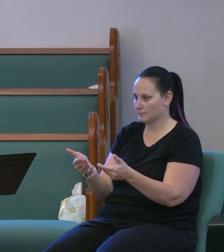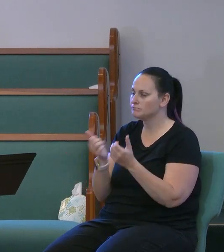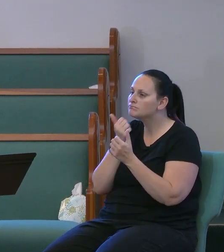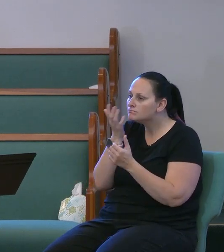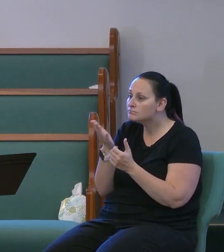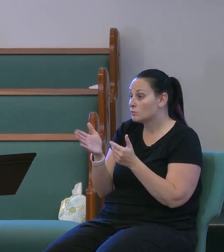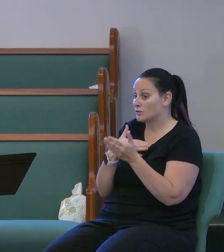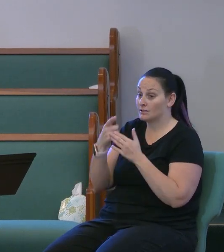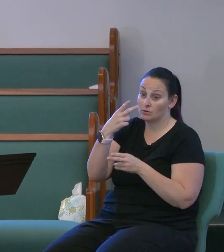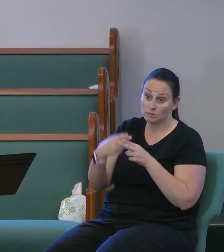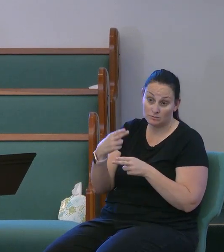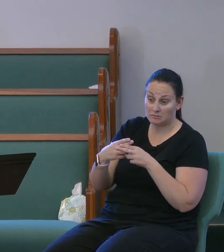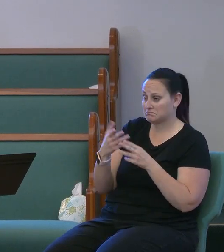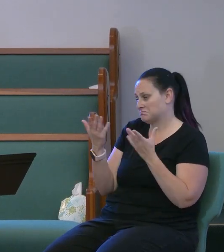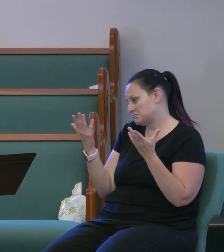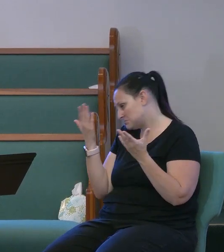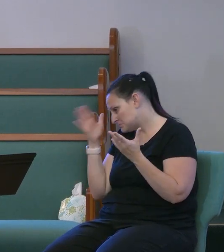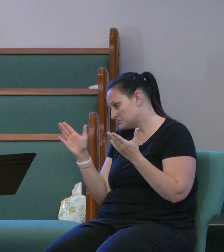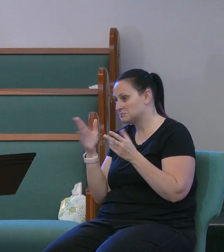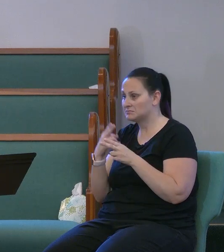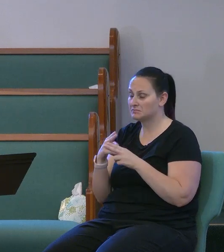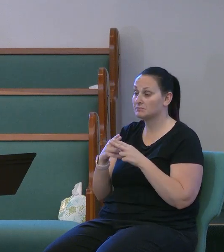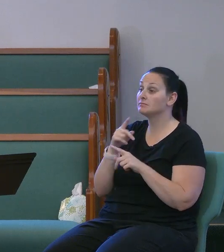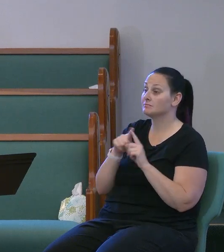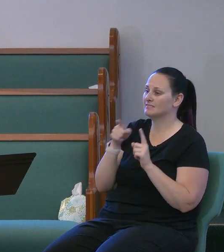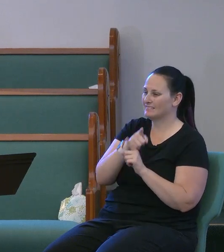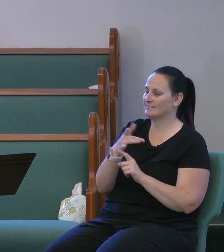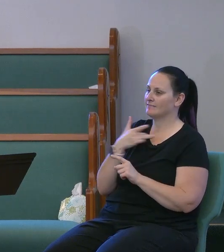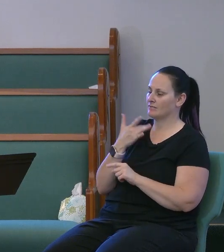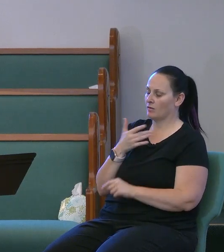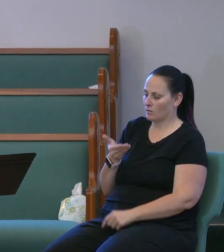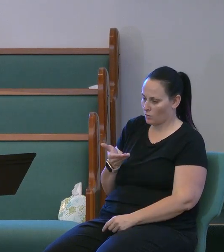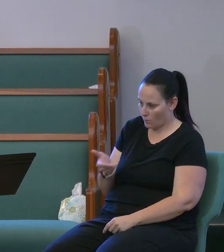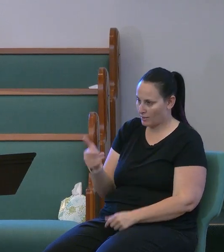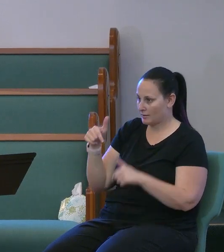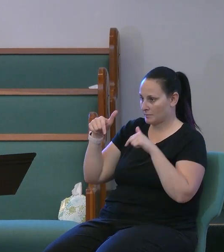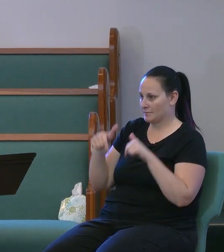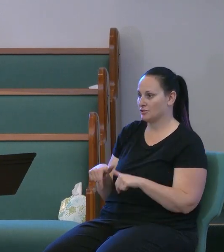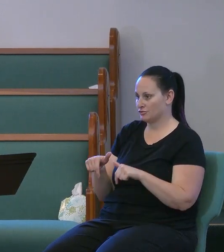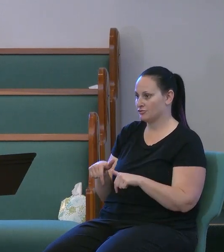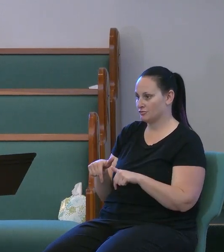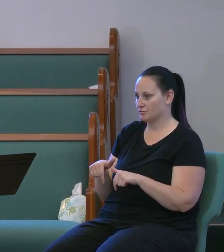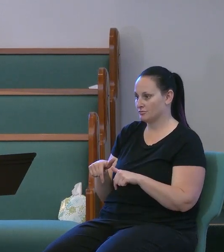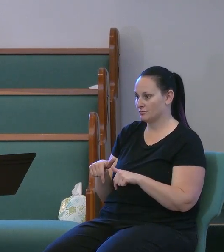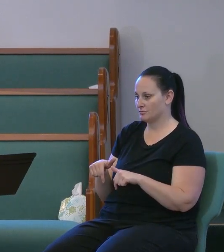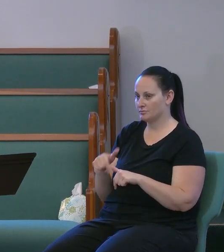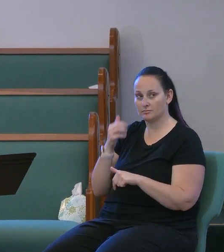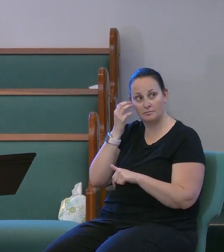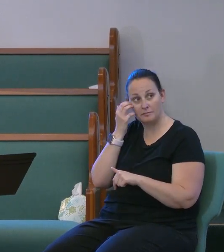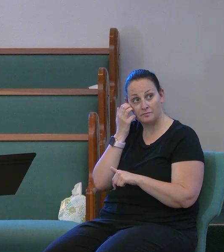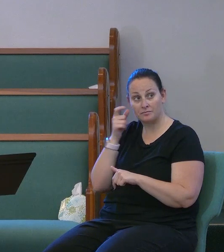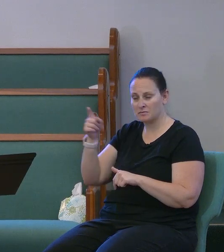Whether he knows your name or not, whether you know his name or not, he has felt welcomed here. Do you know